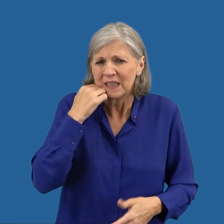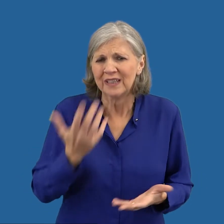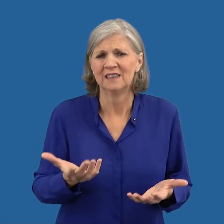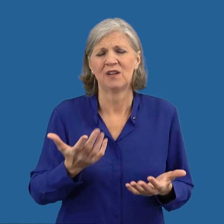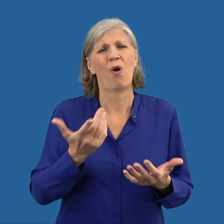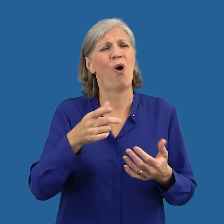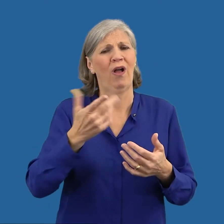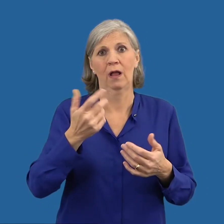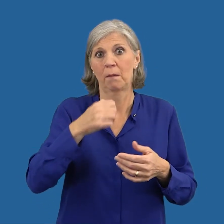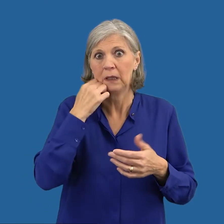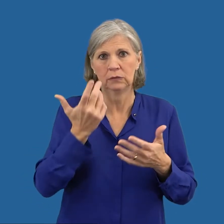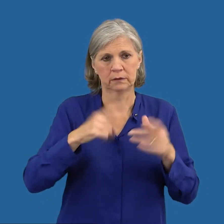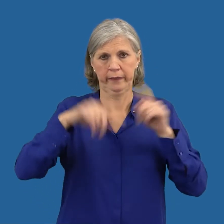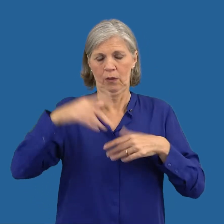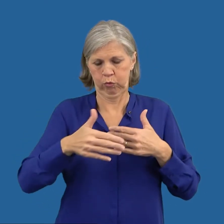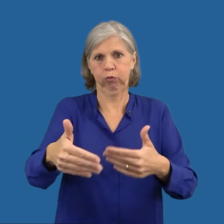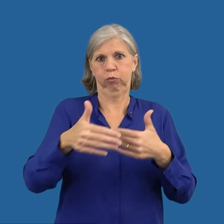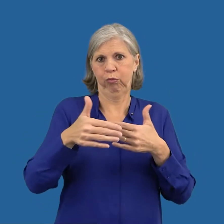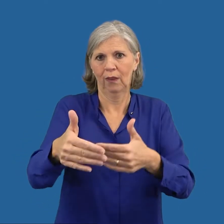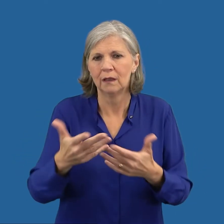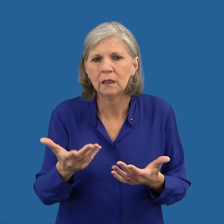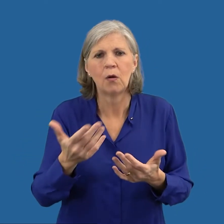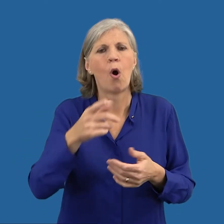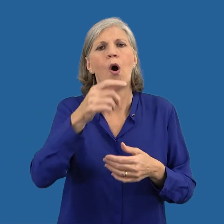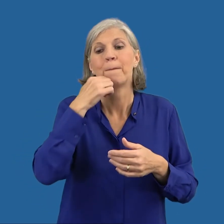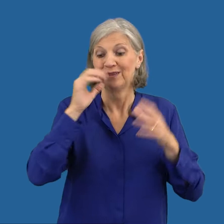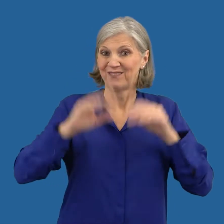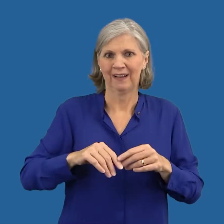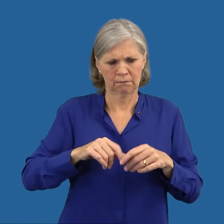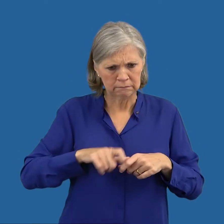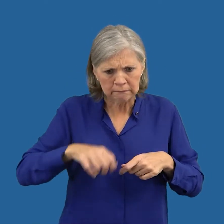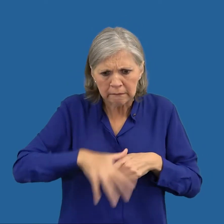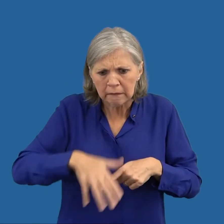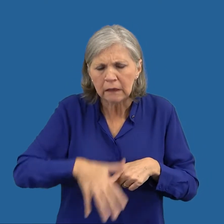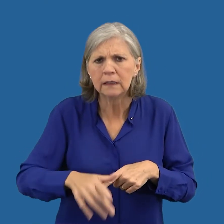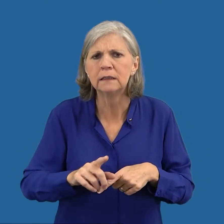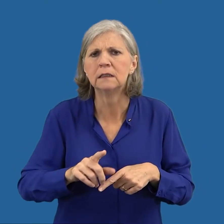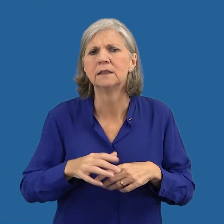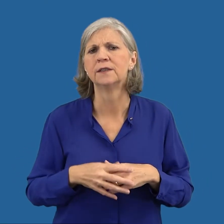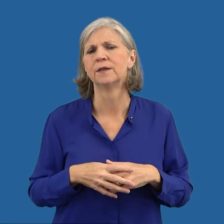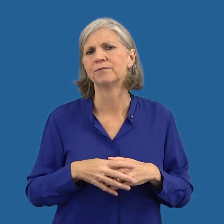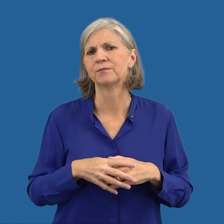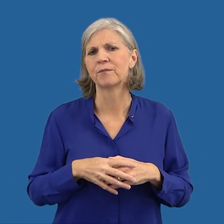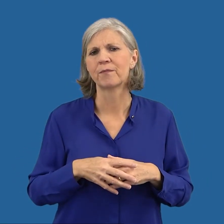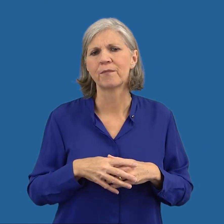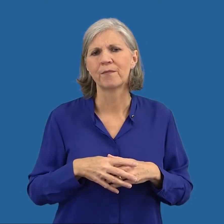heavy periods, irregular periods, bleeding between periods,